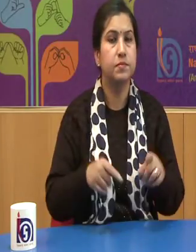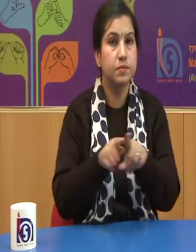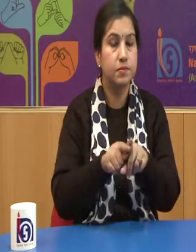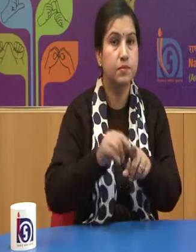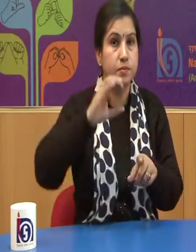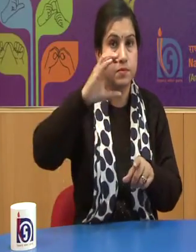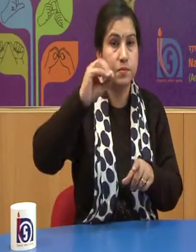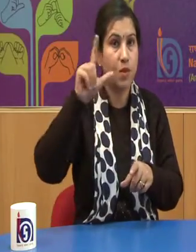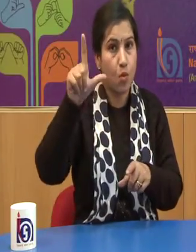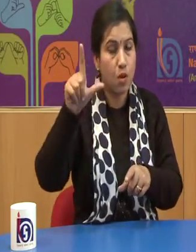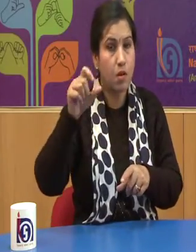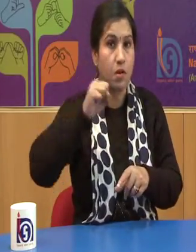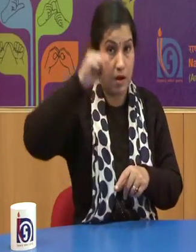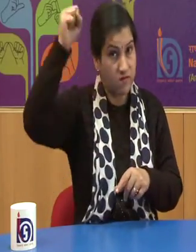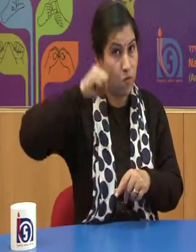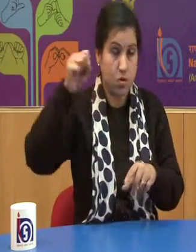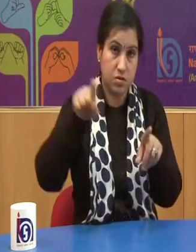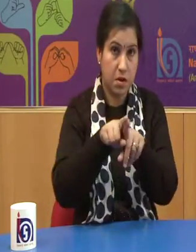Kol revolt,